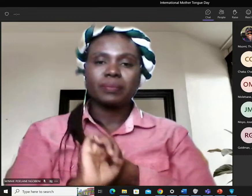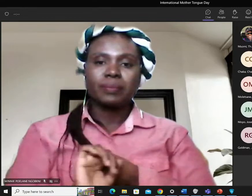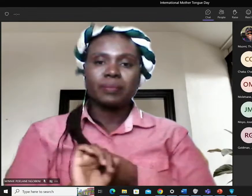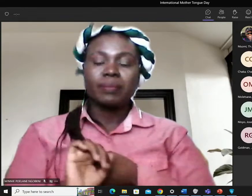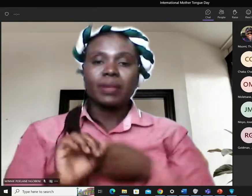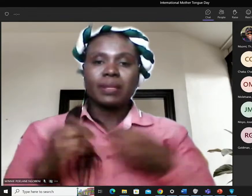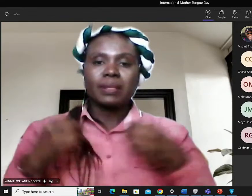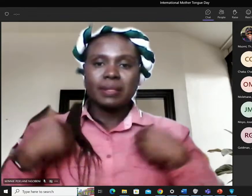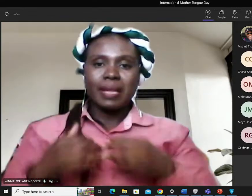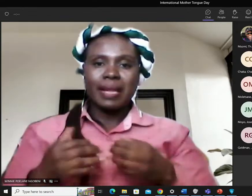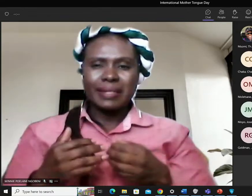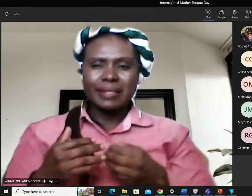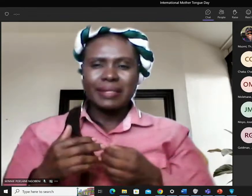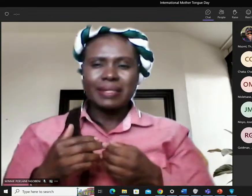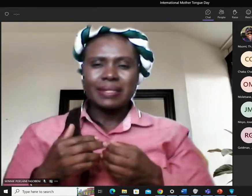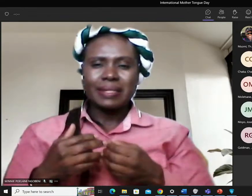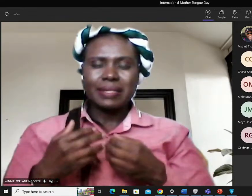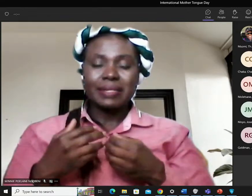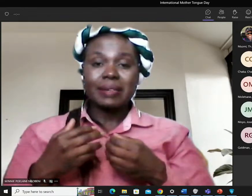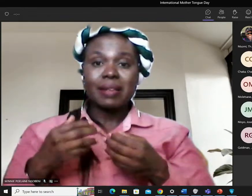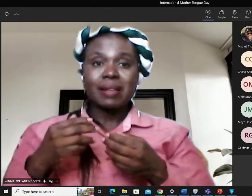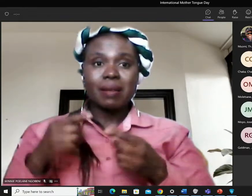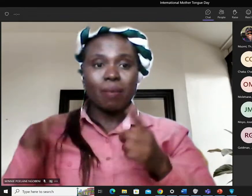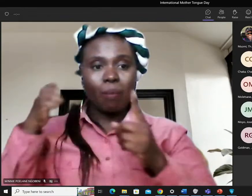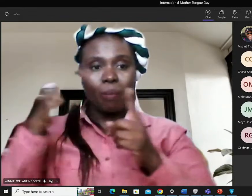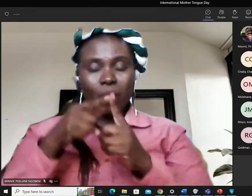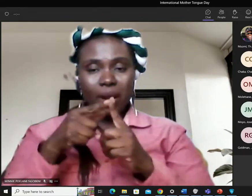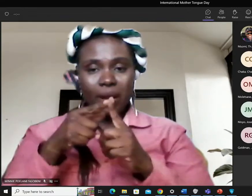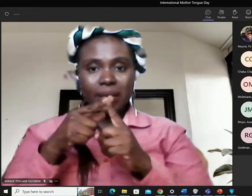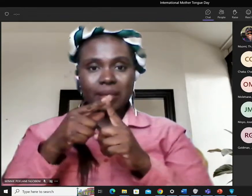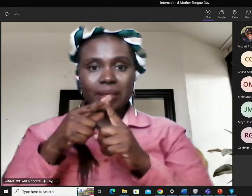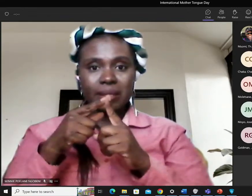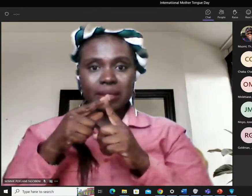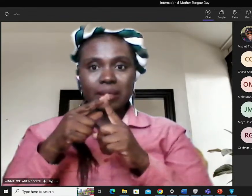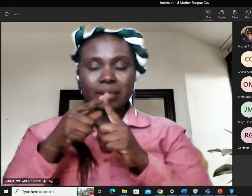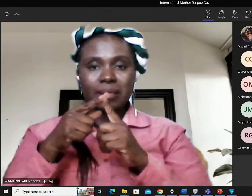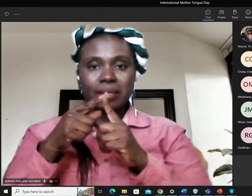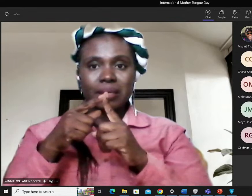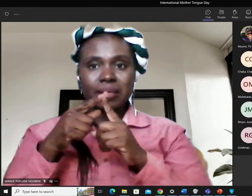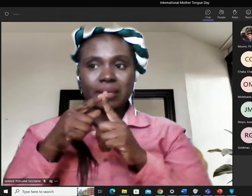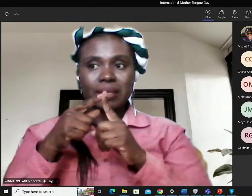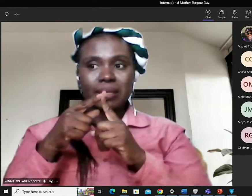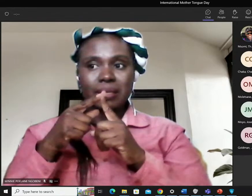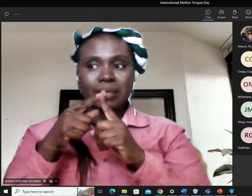is our starting point. This is not me, I switched off the volume.